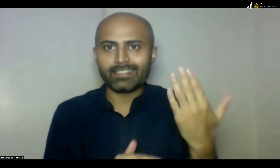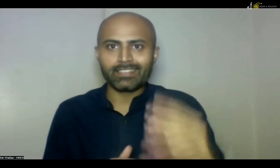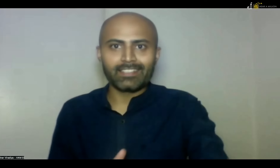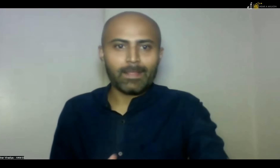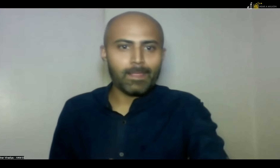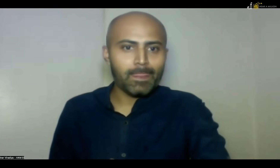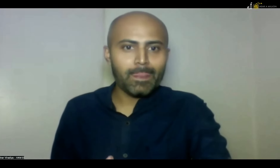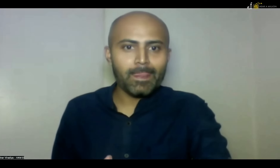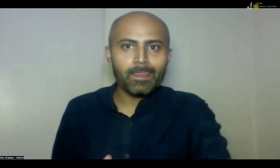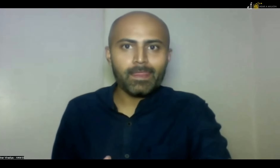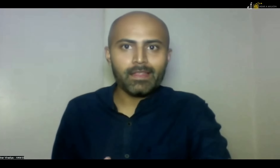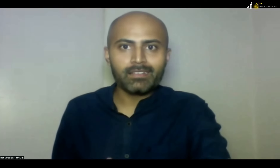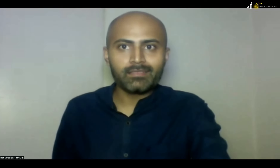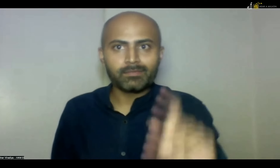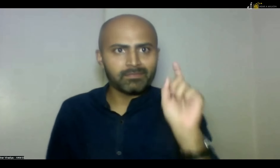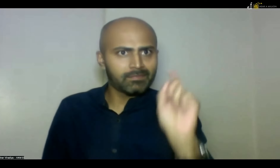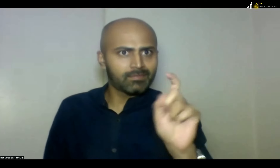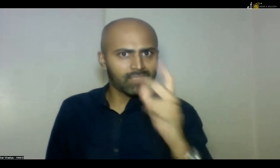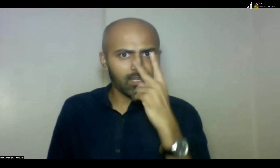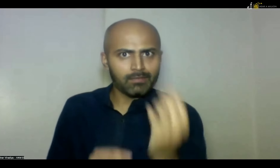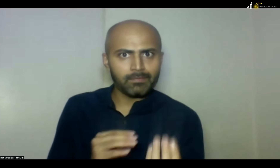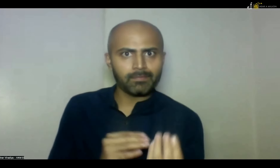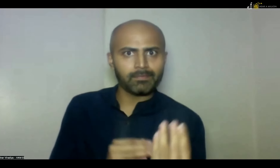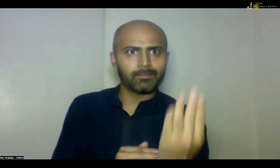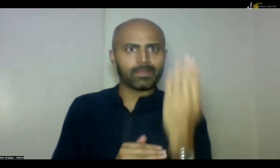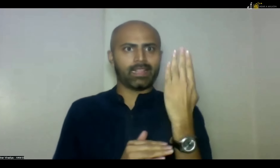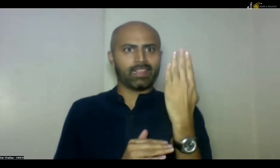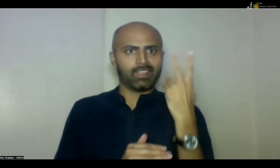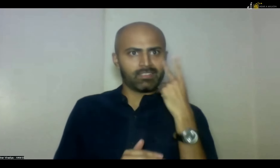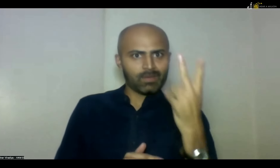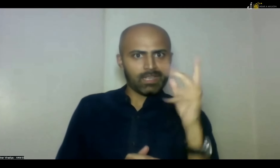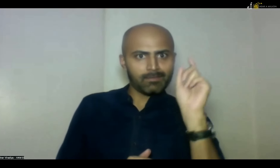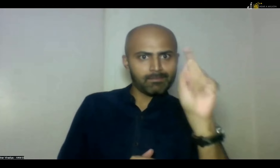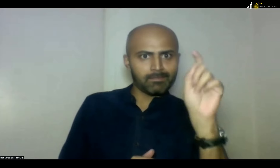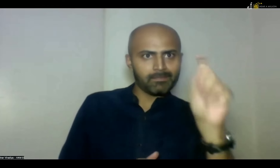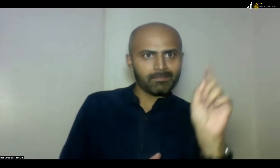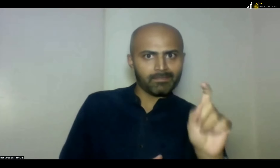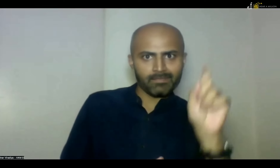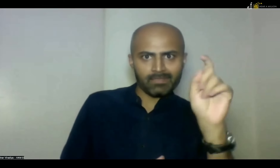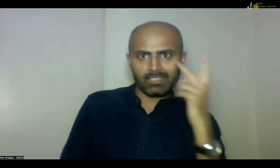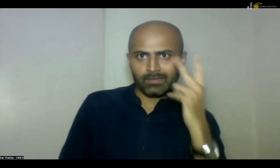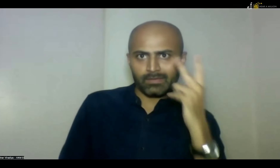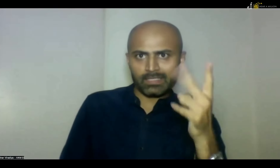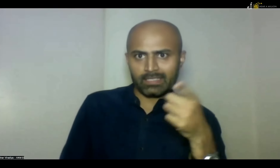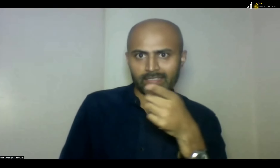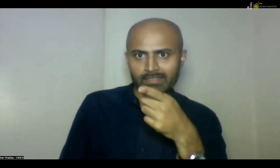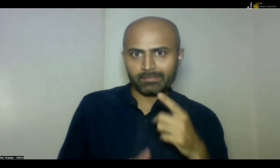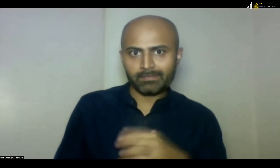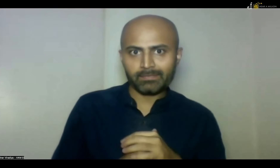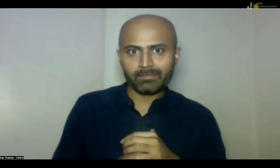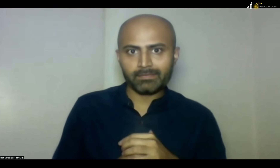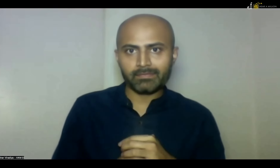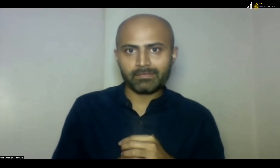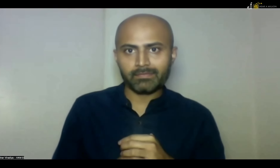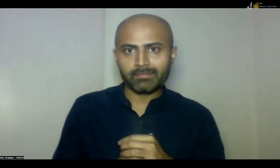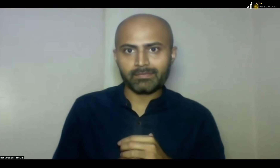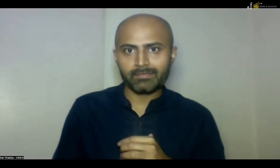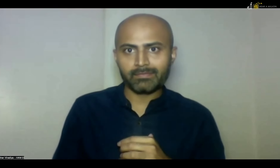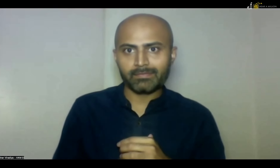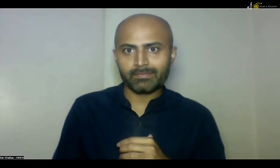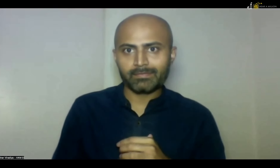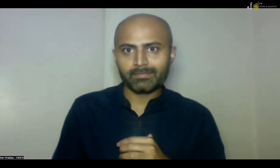would request other people to answer the poll question. You can see the poll question would be coming up on your